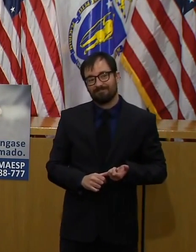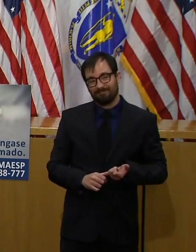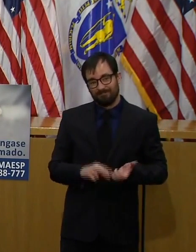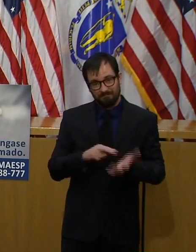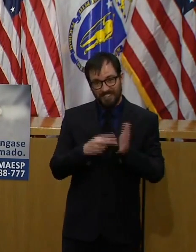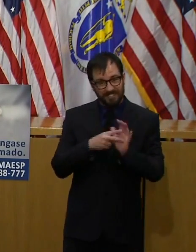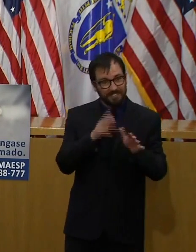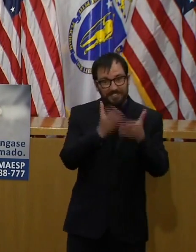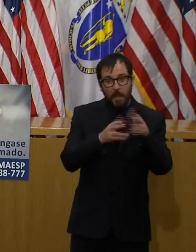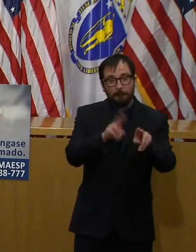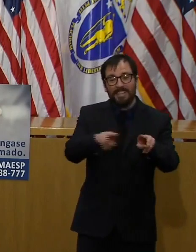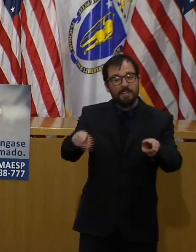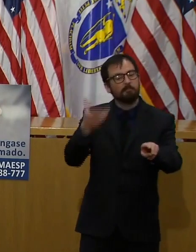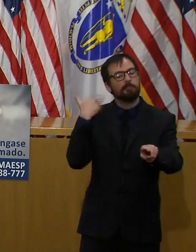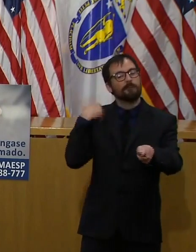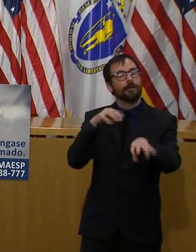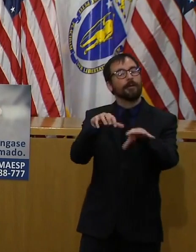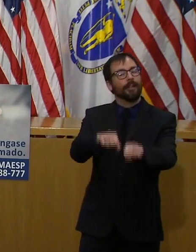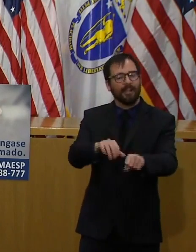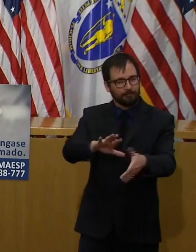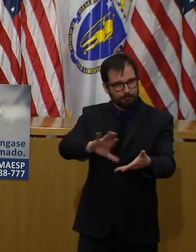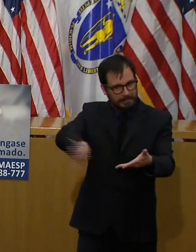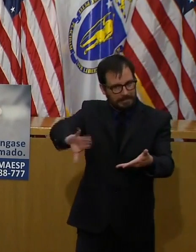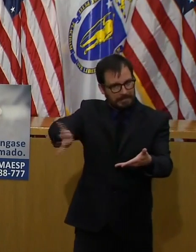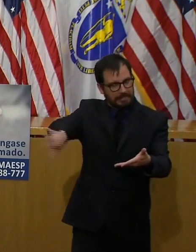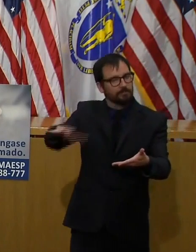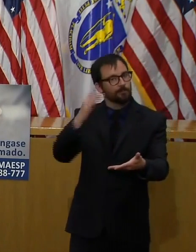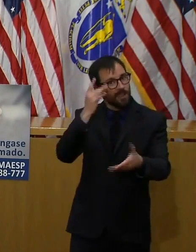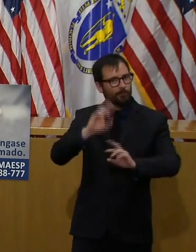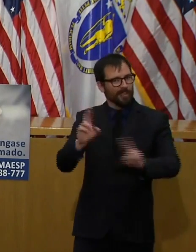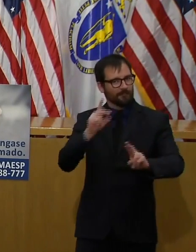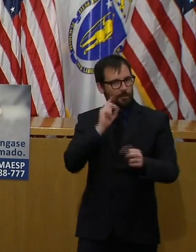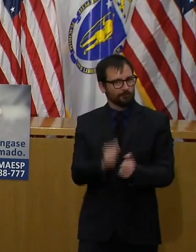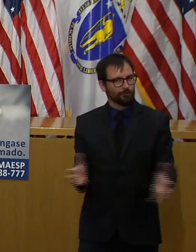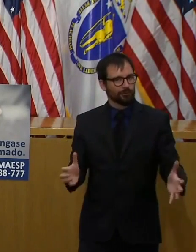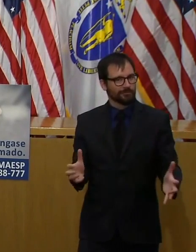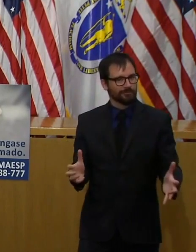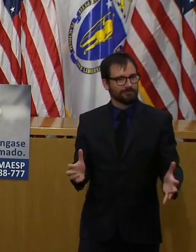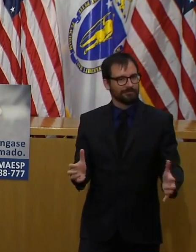other kinds of elective procedures that were going on in hospitals. Governor,